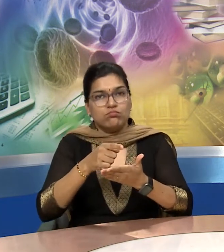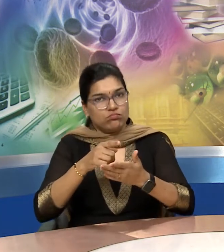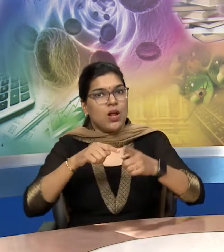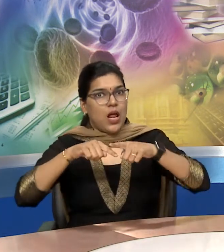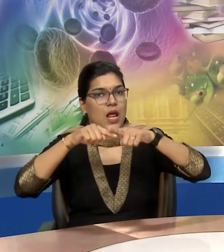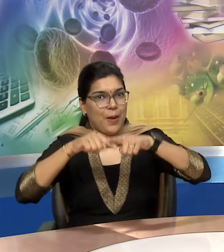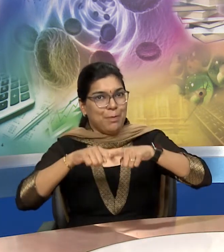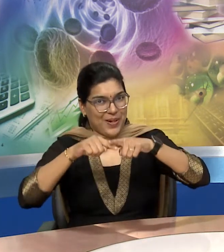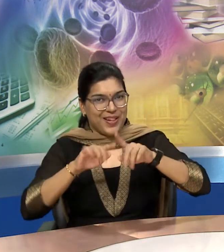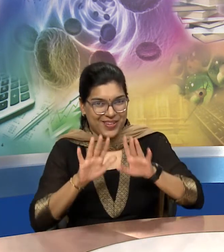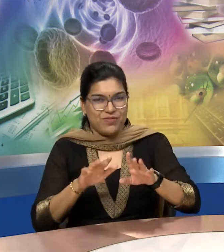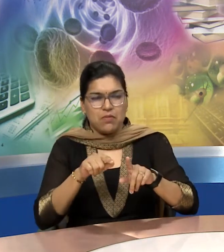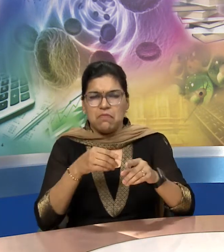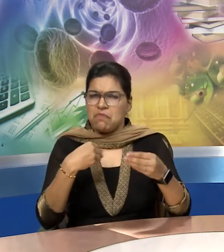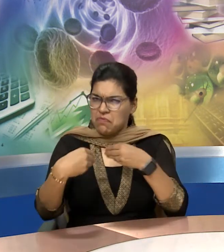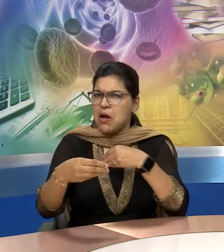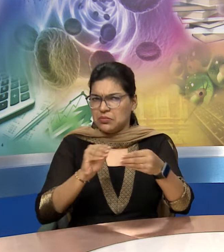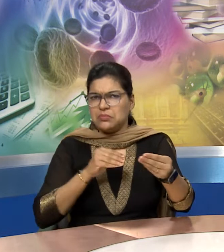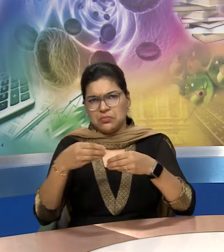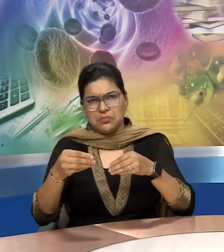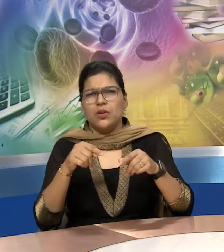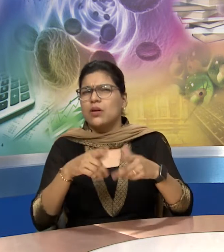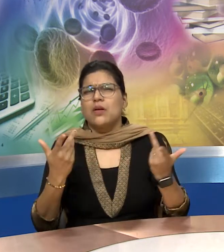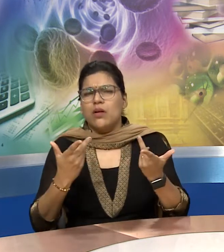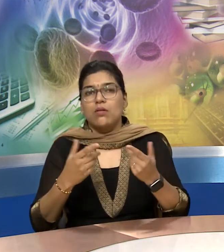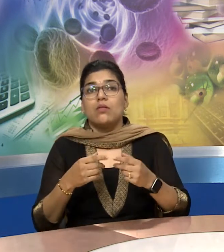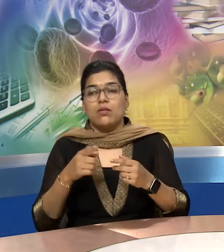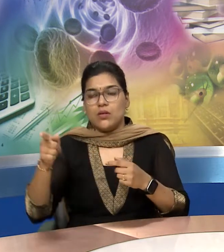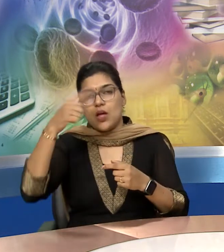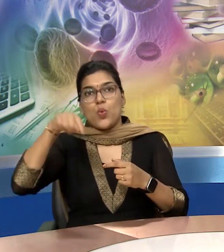And therefore, the future of libraries